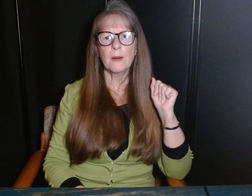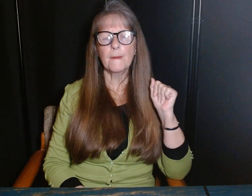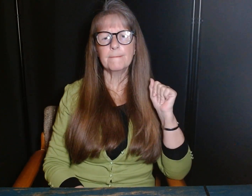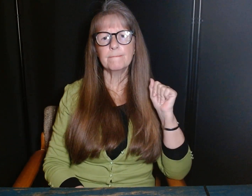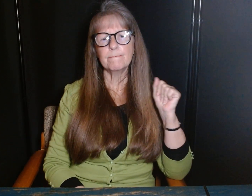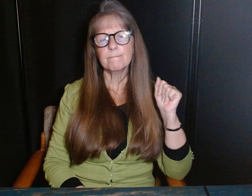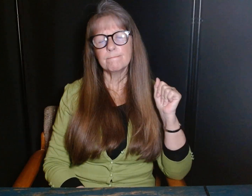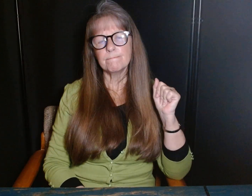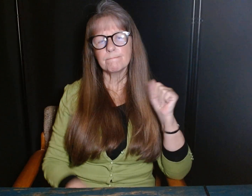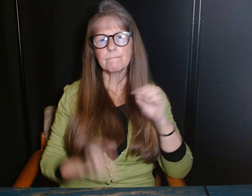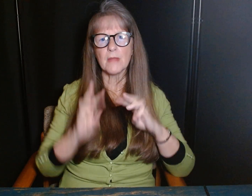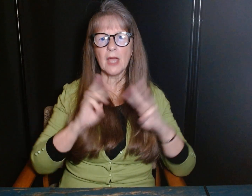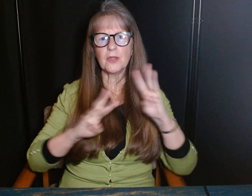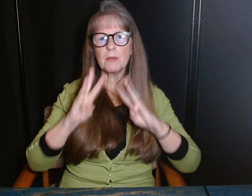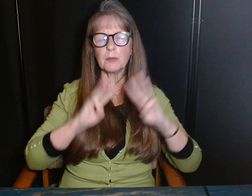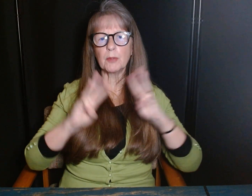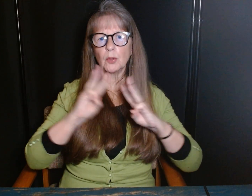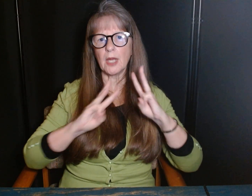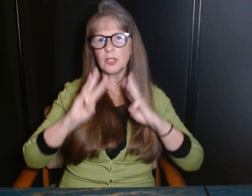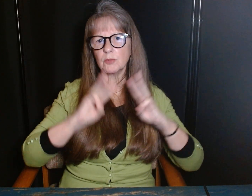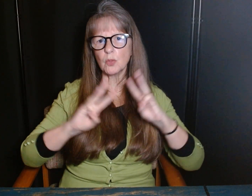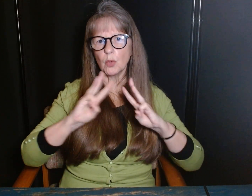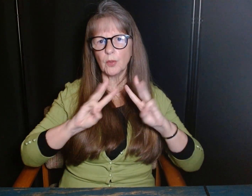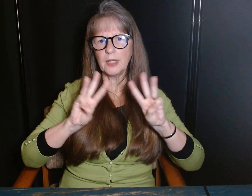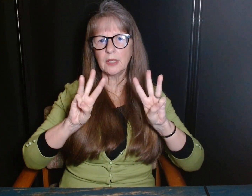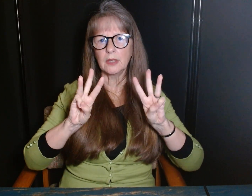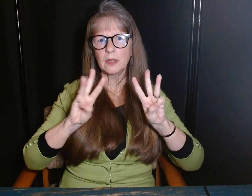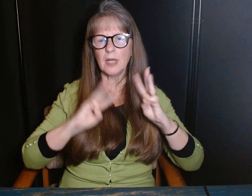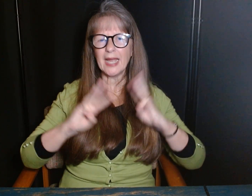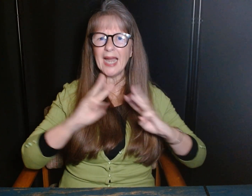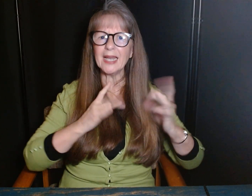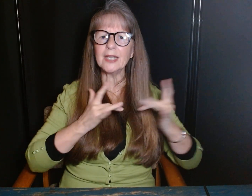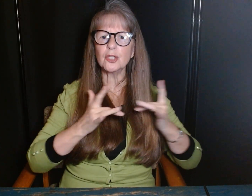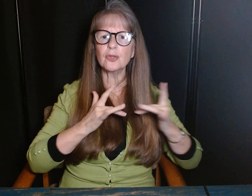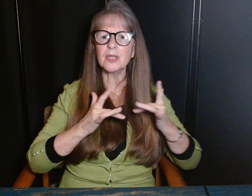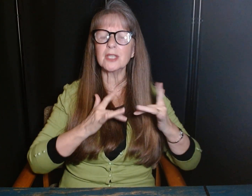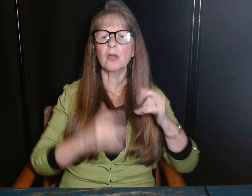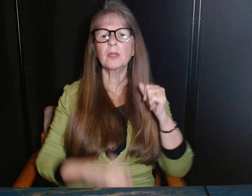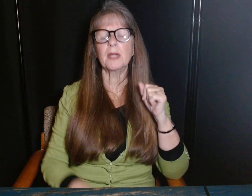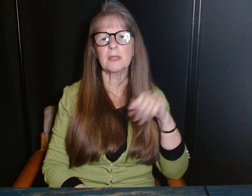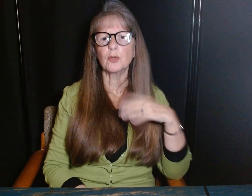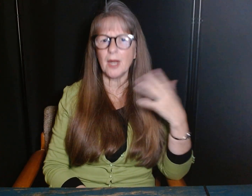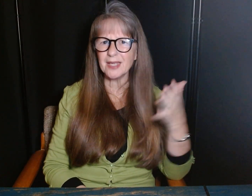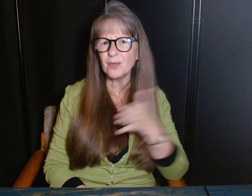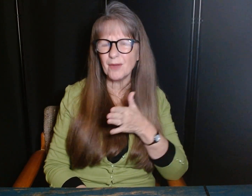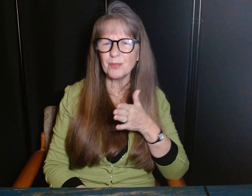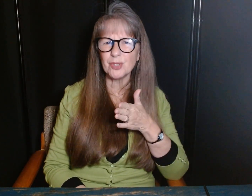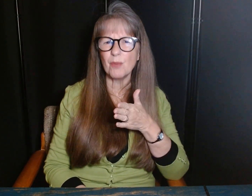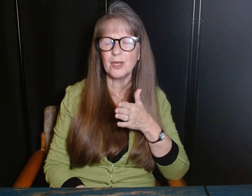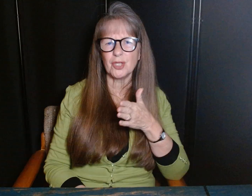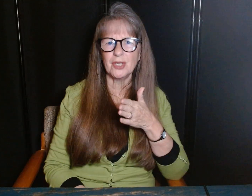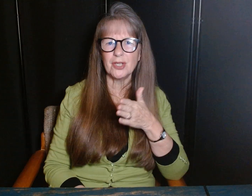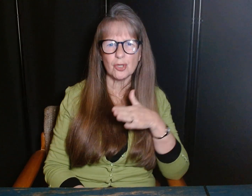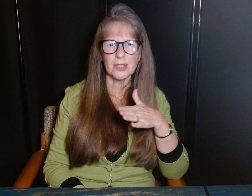Um, I think most people are accustomed to worried. I kind of like to do this only because I'm trying to get away from so much